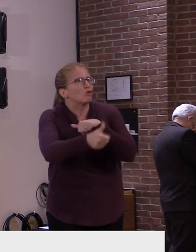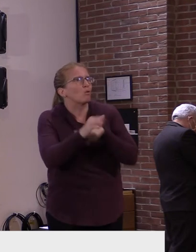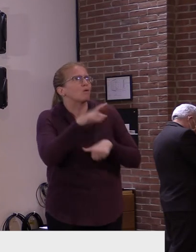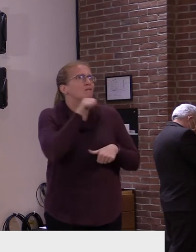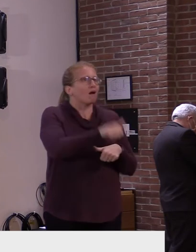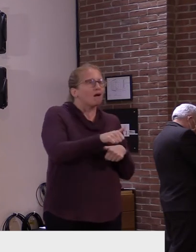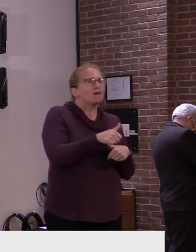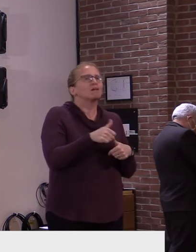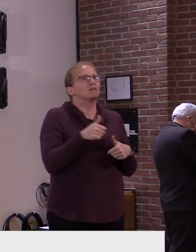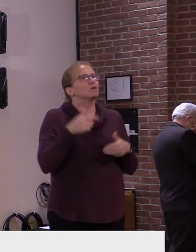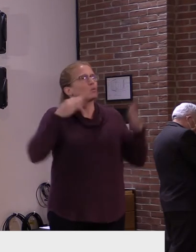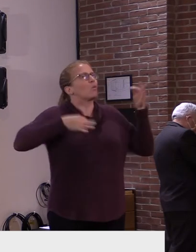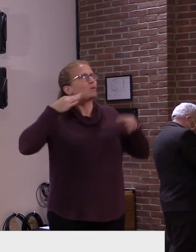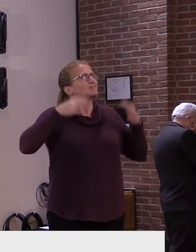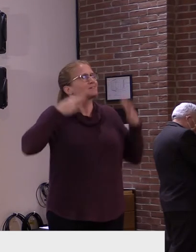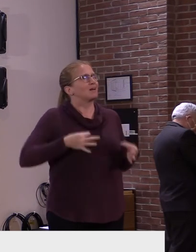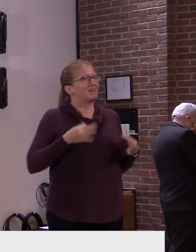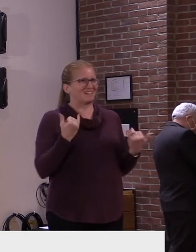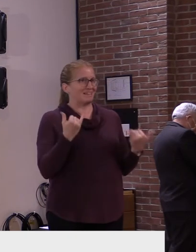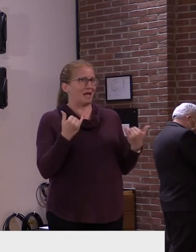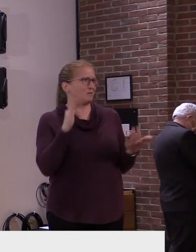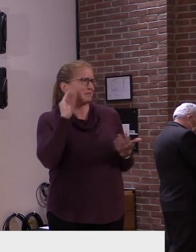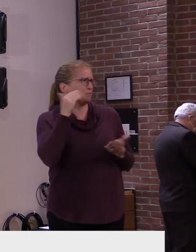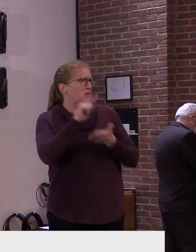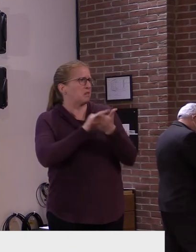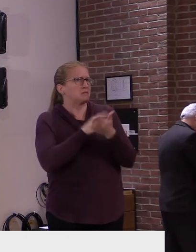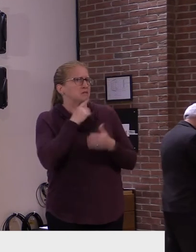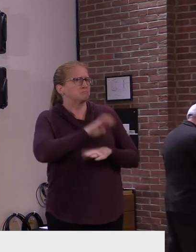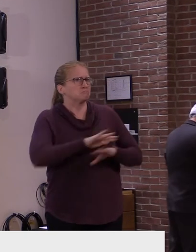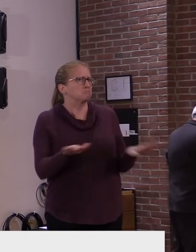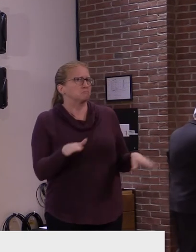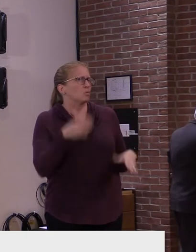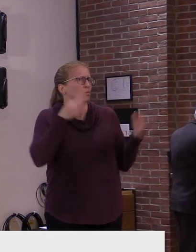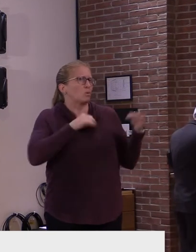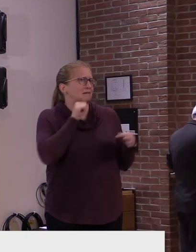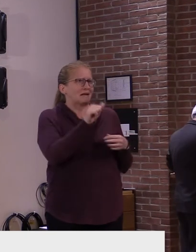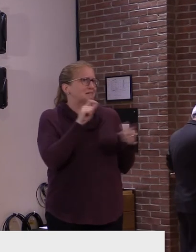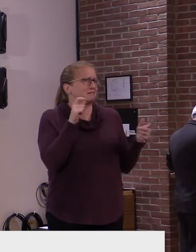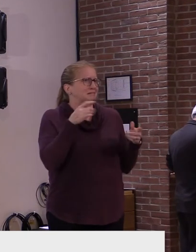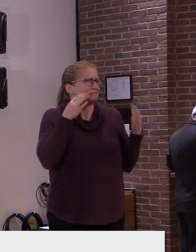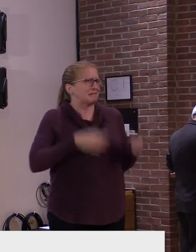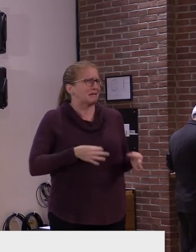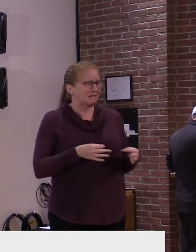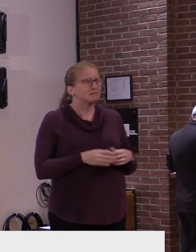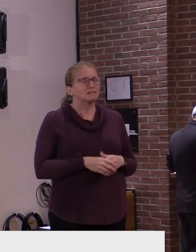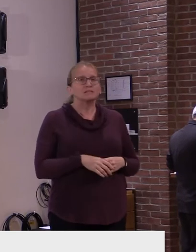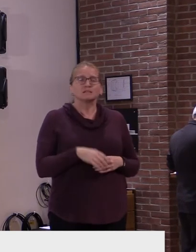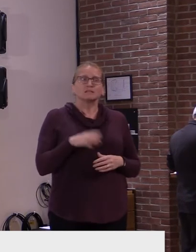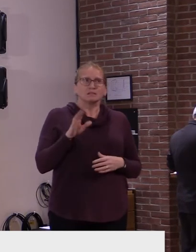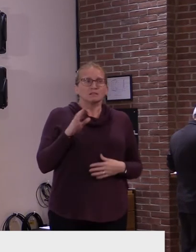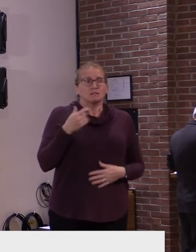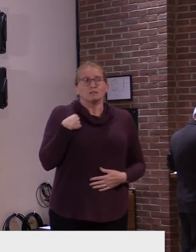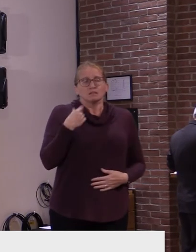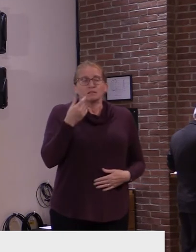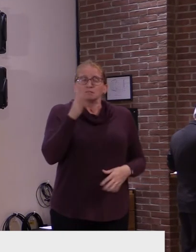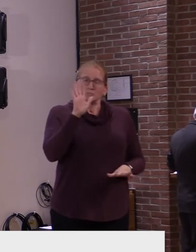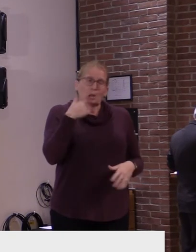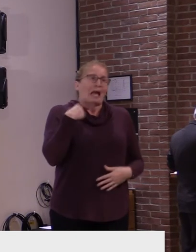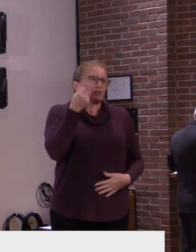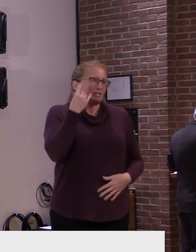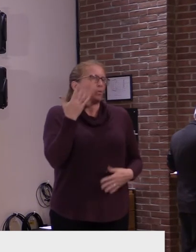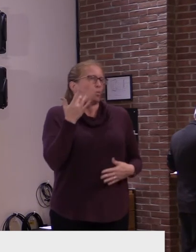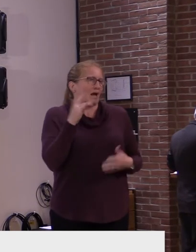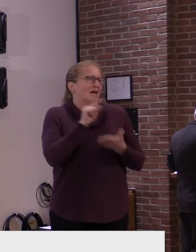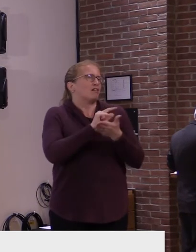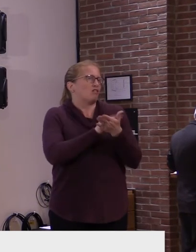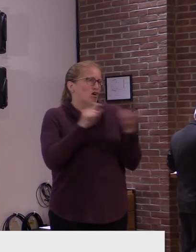adult yeah well i understood the premise for the law change i had my concerns as well i might ask